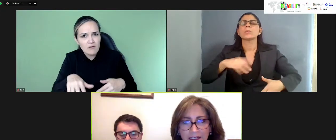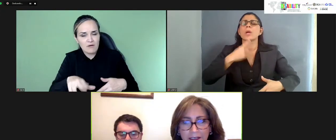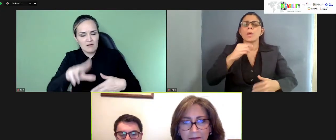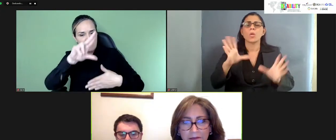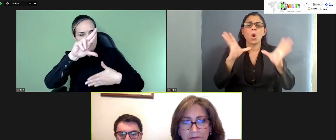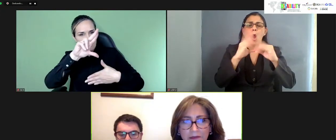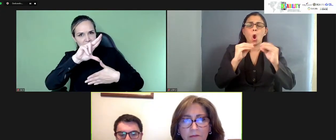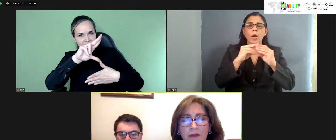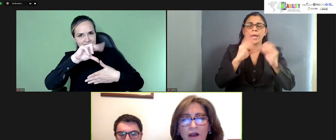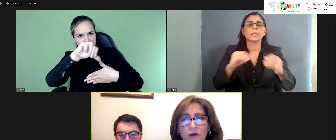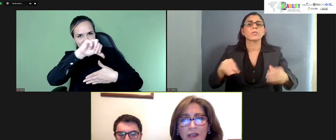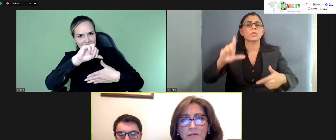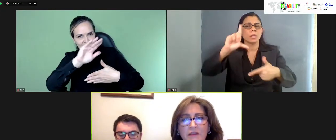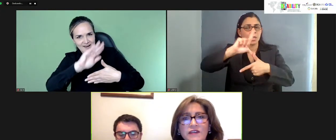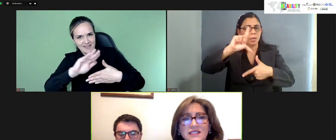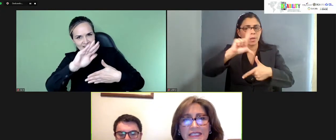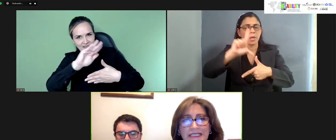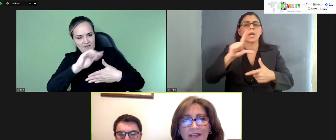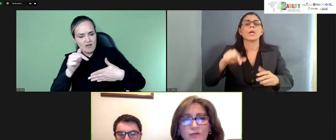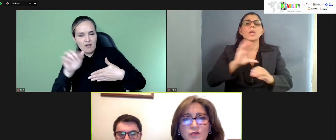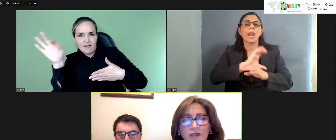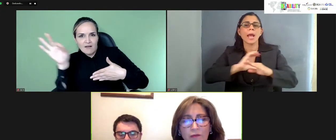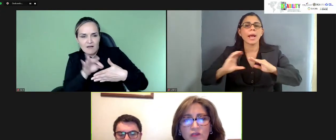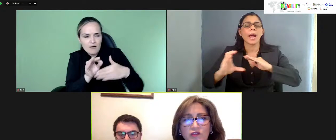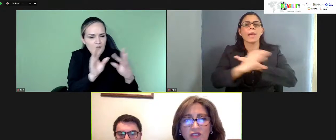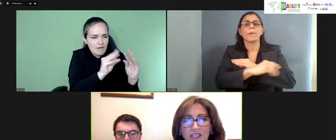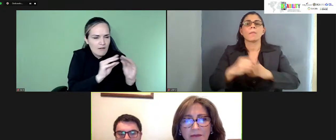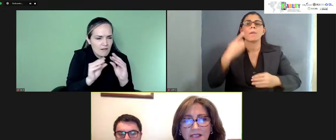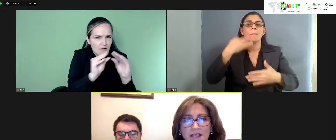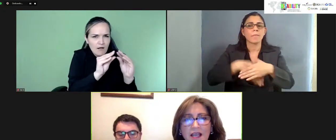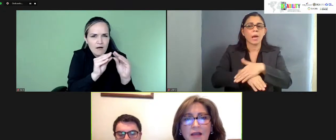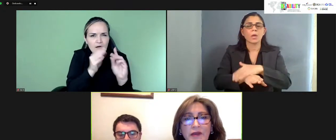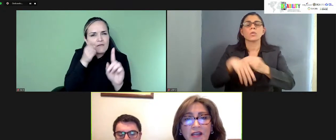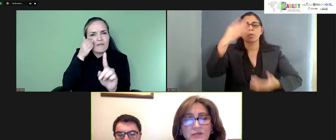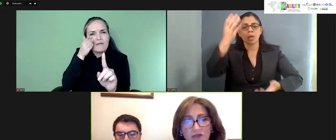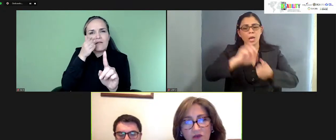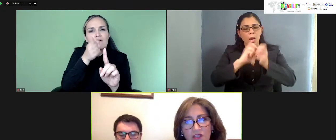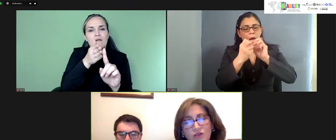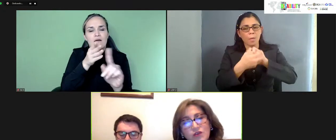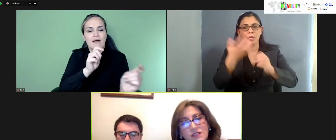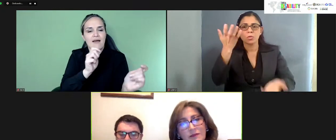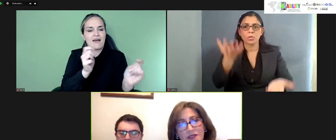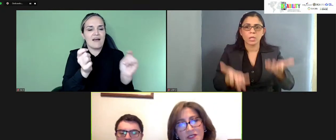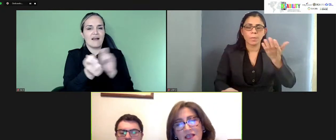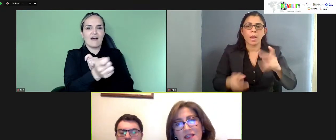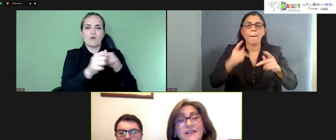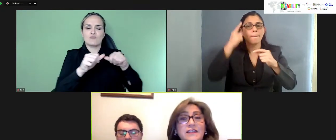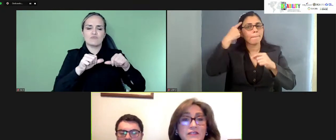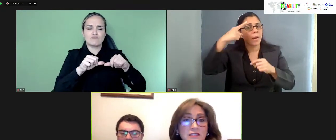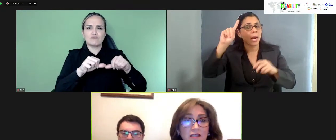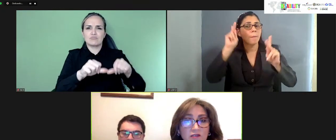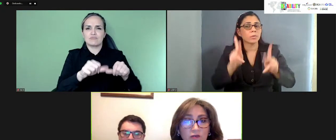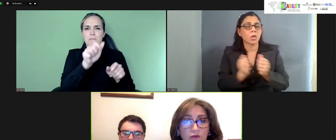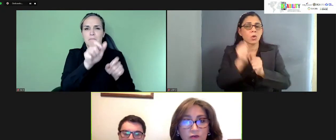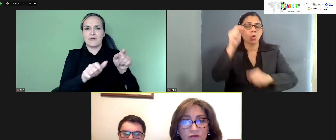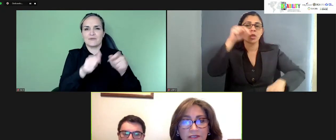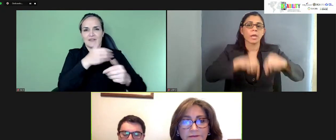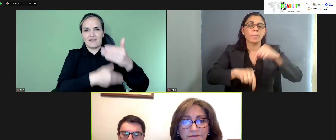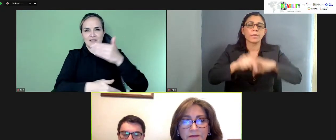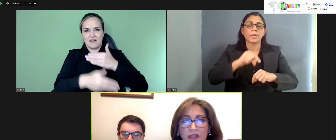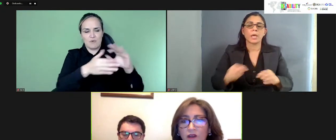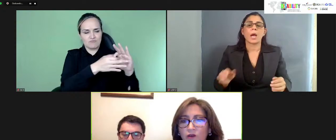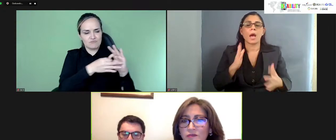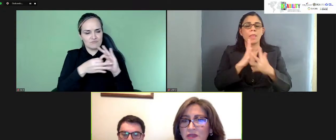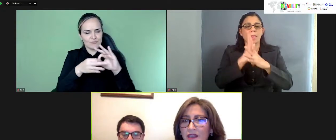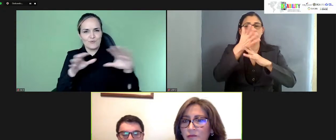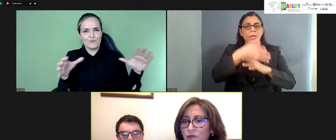satellite summit of last north america of the caribbean with facilitate sustainable changes for persons with